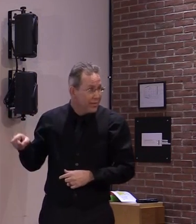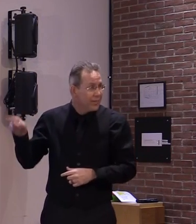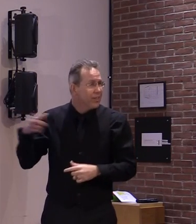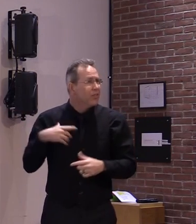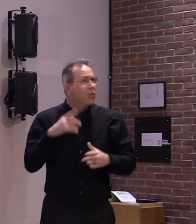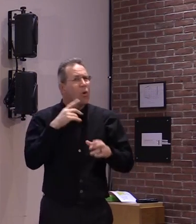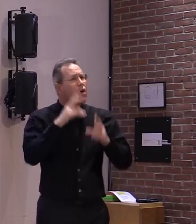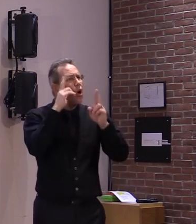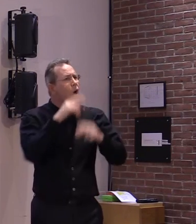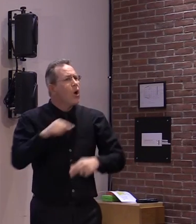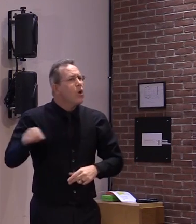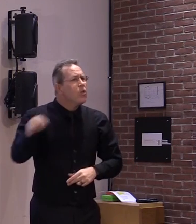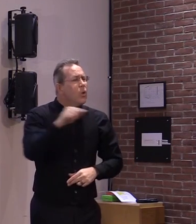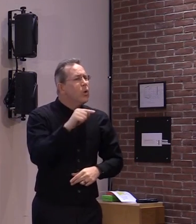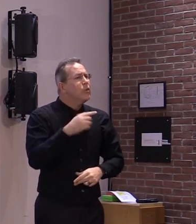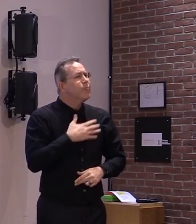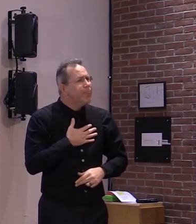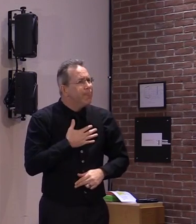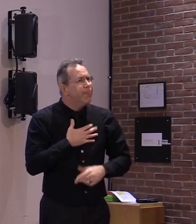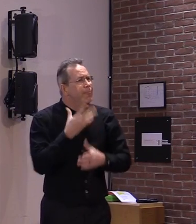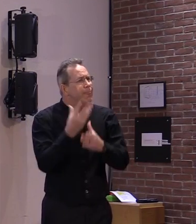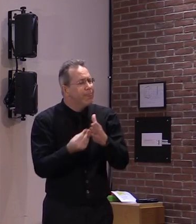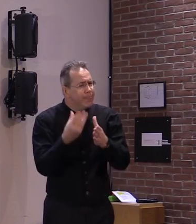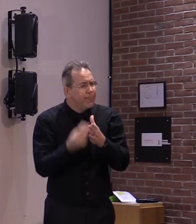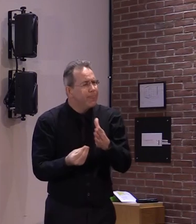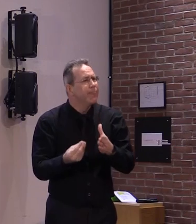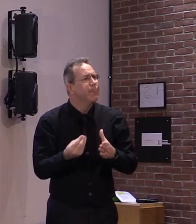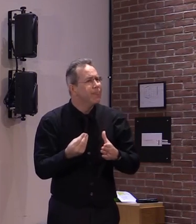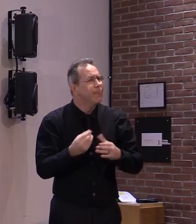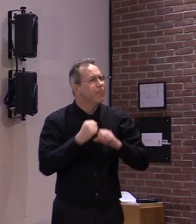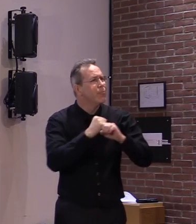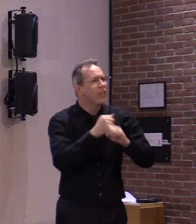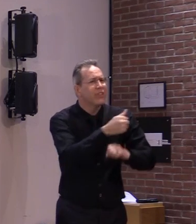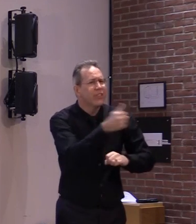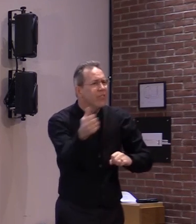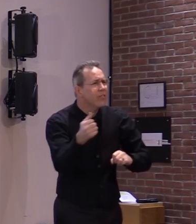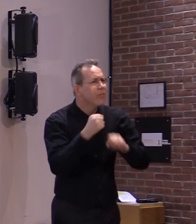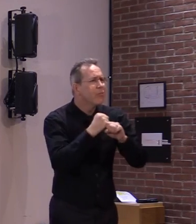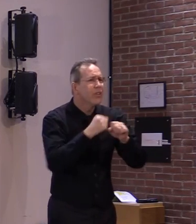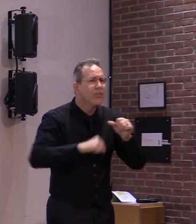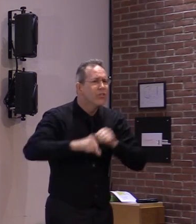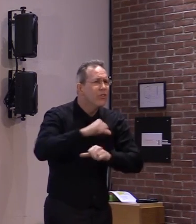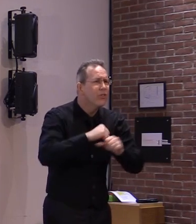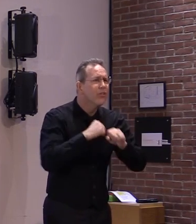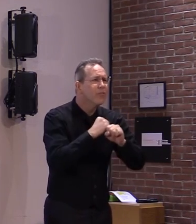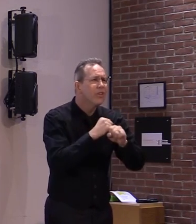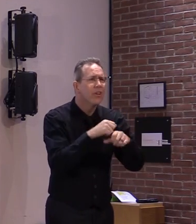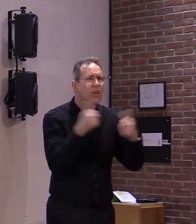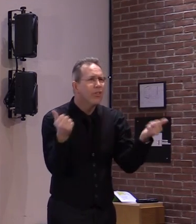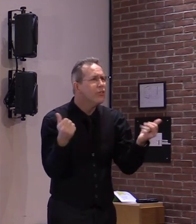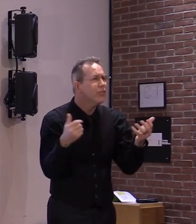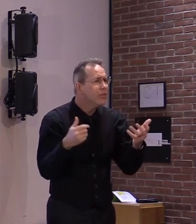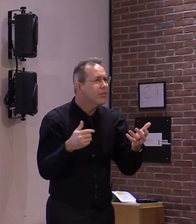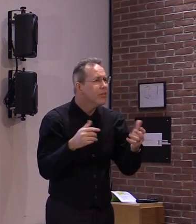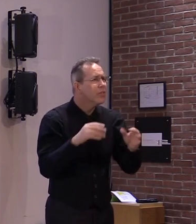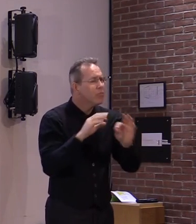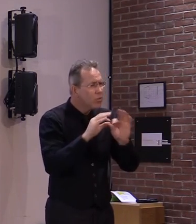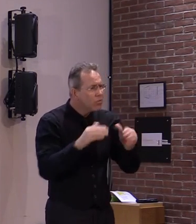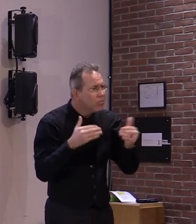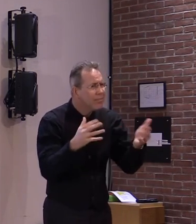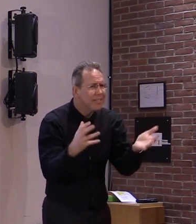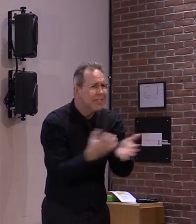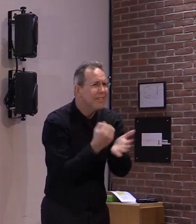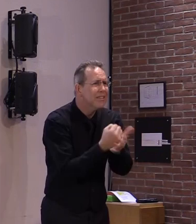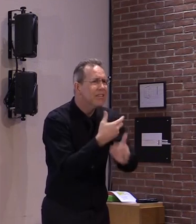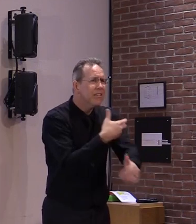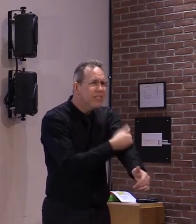our families and to follow the public health guidance and to step up and get vaccinated when it's our turn. Closer to